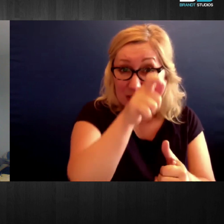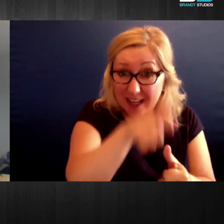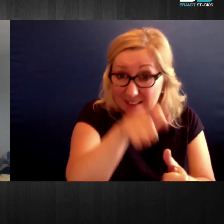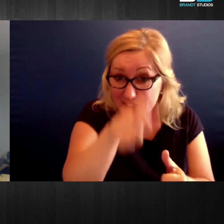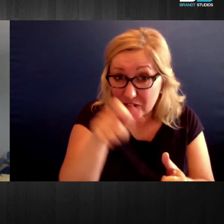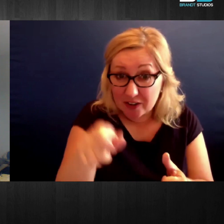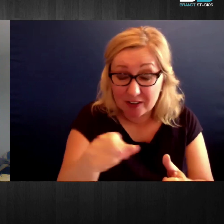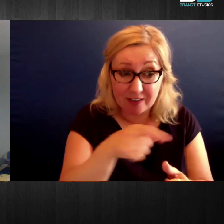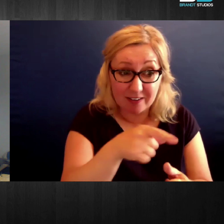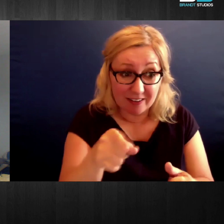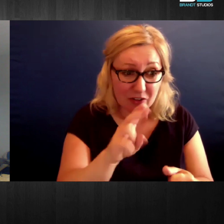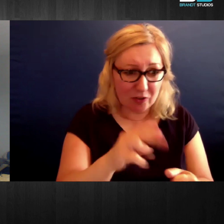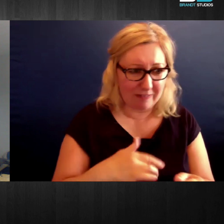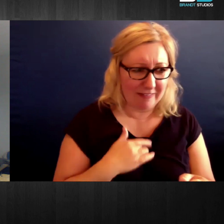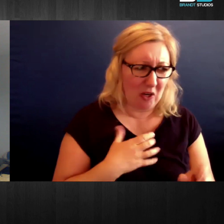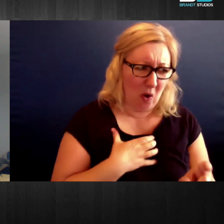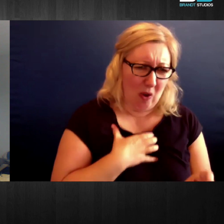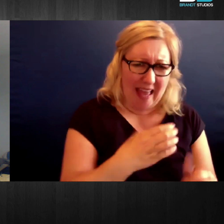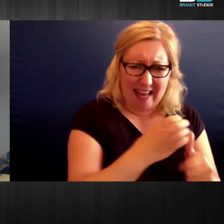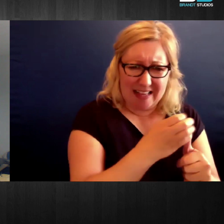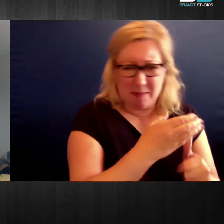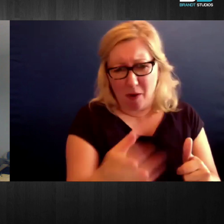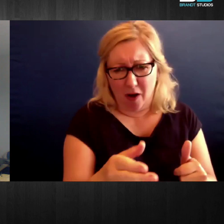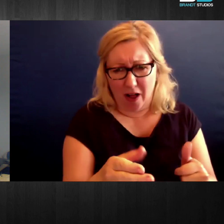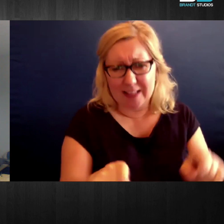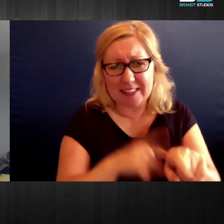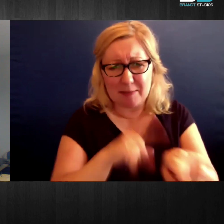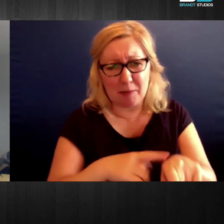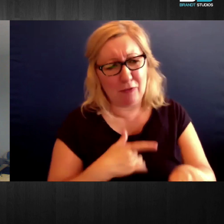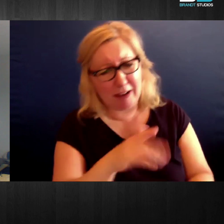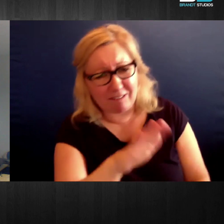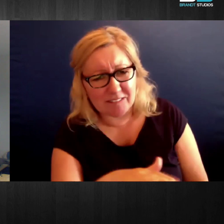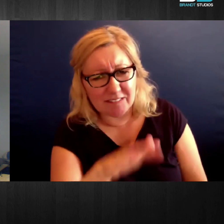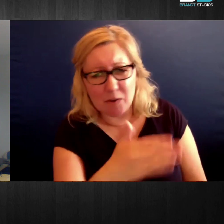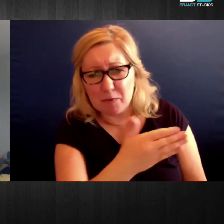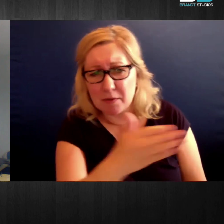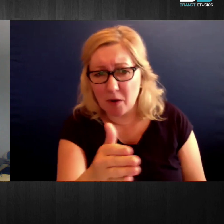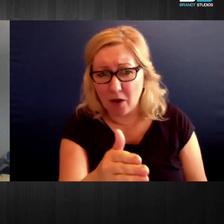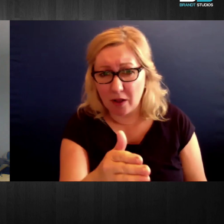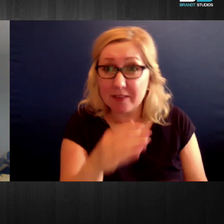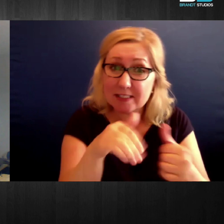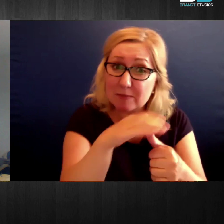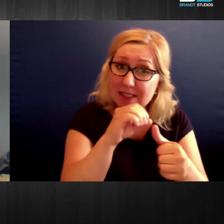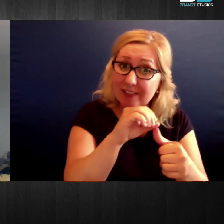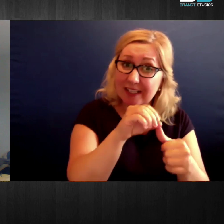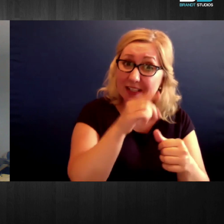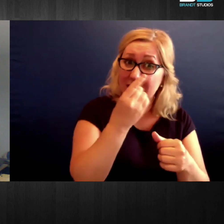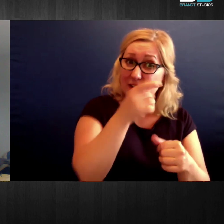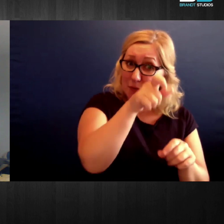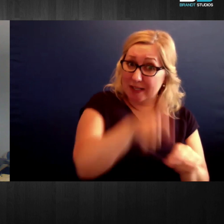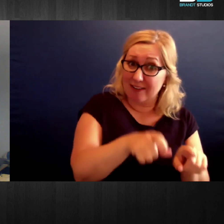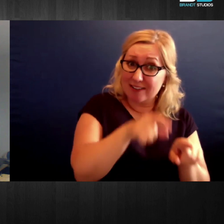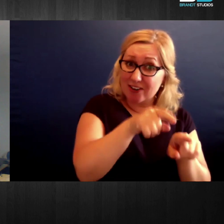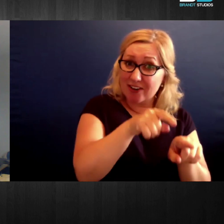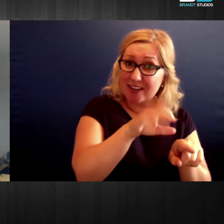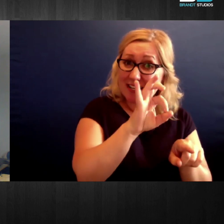of it. Especially Gatsby, who, when introduced, you see as an upper crust